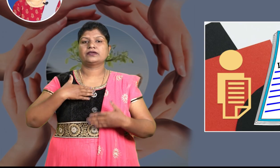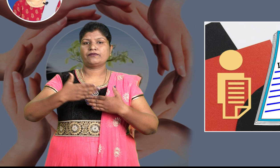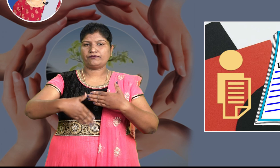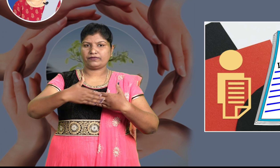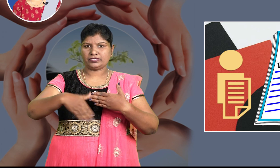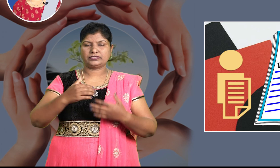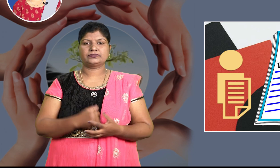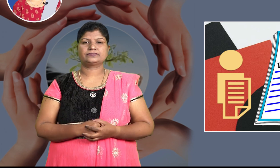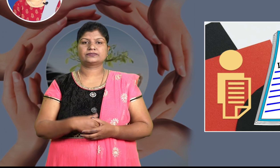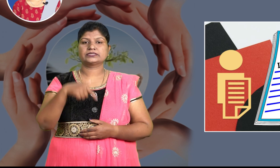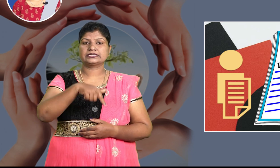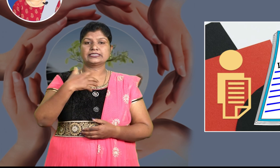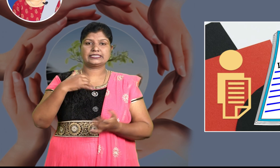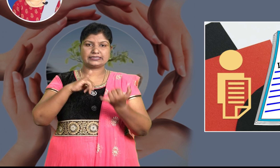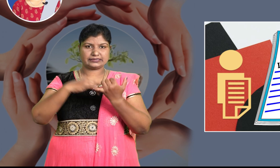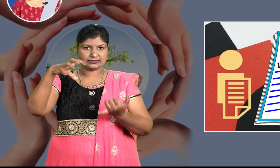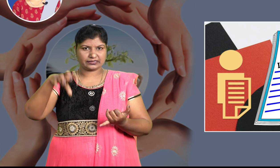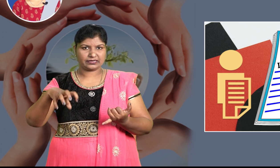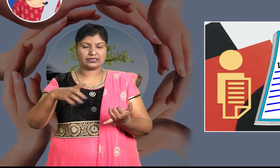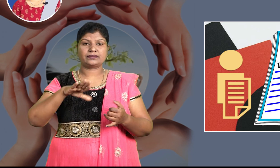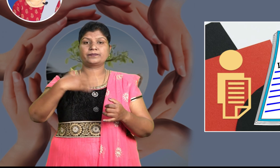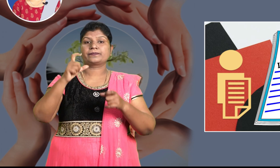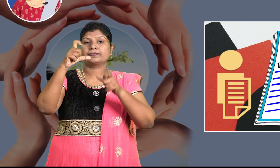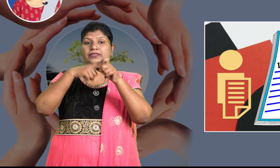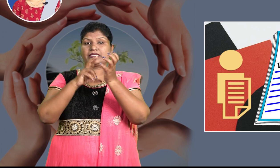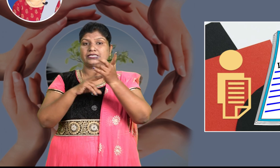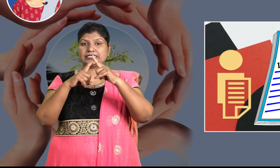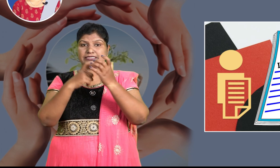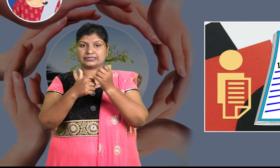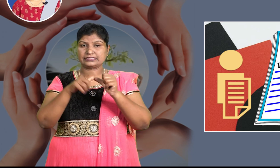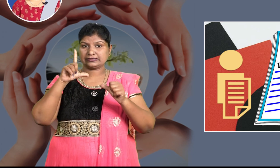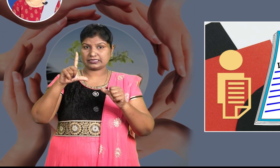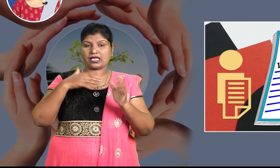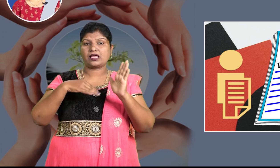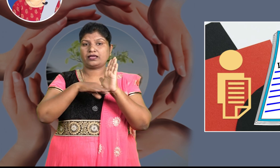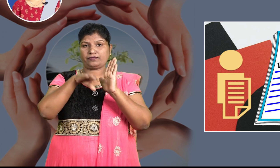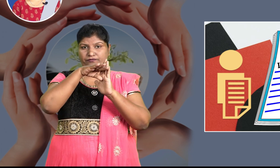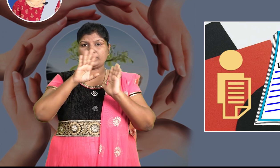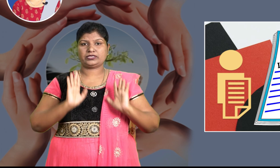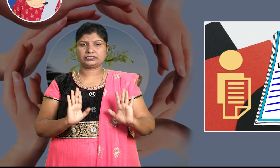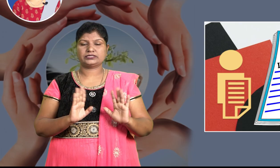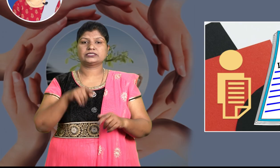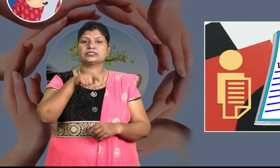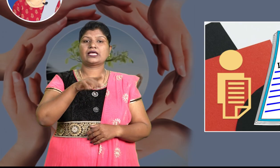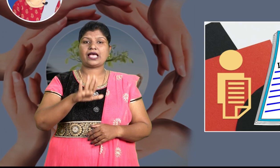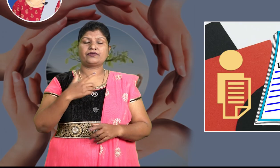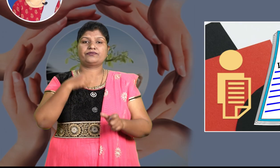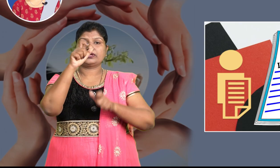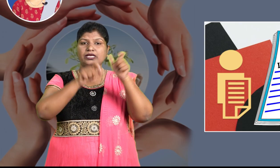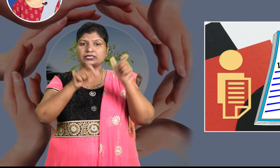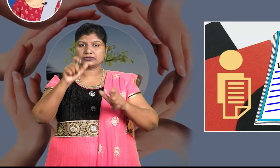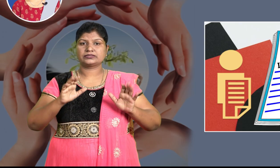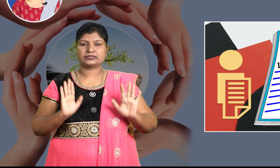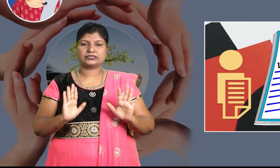Further, at the state and central government levels, there should be an independent